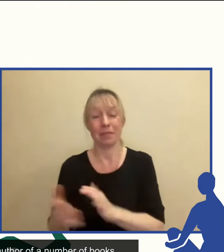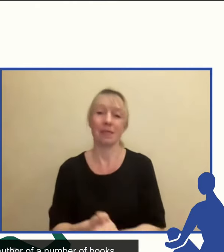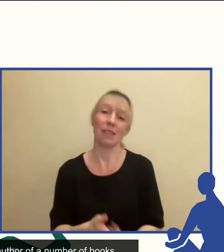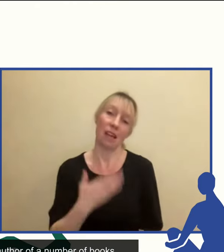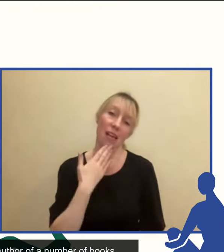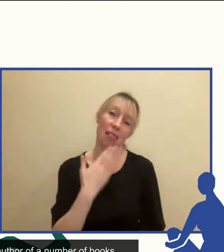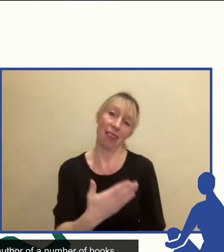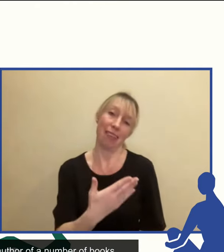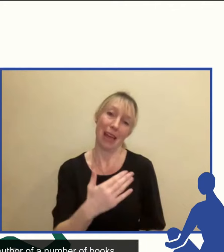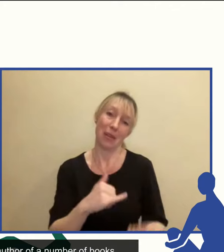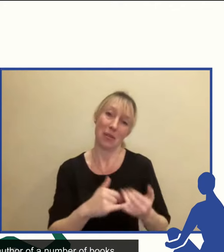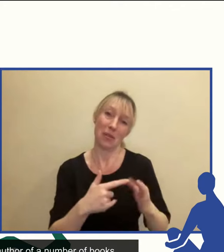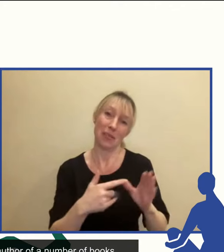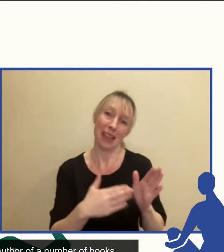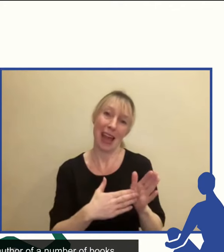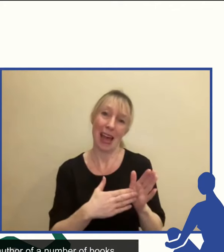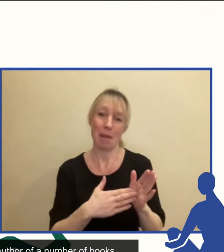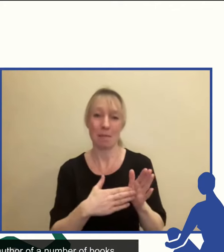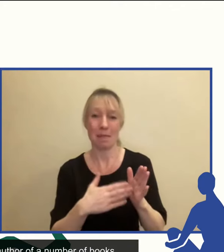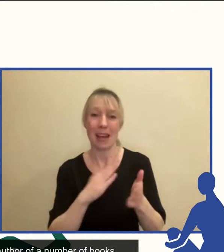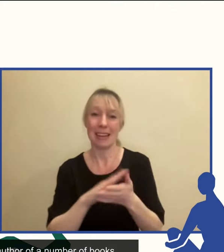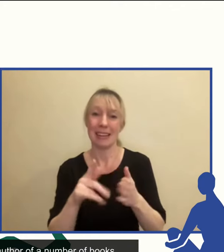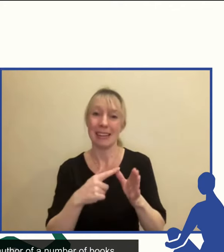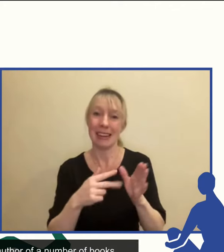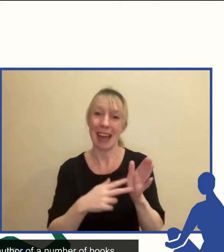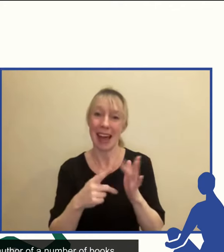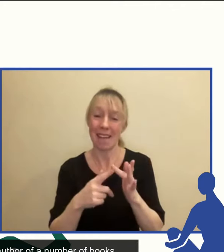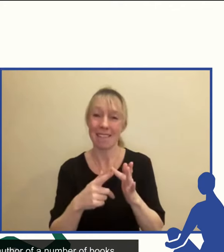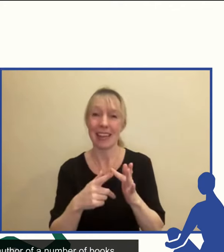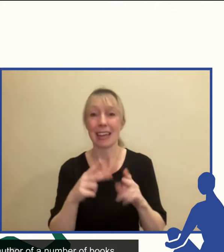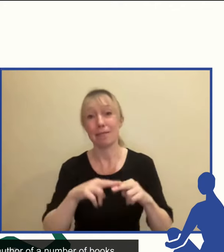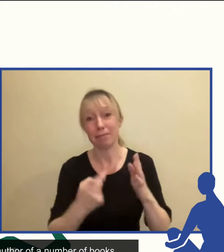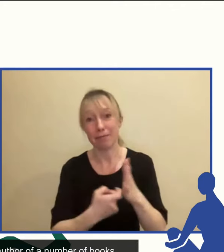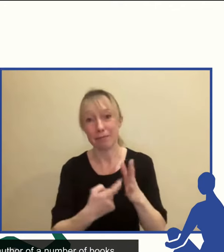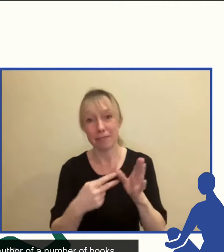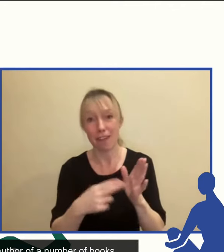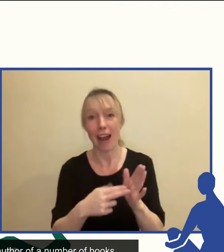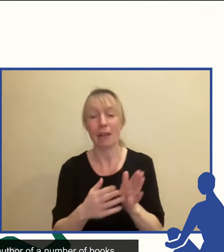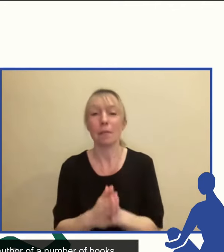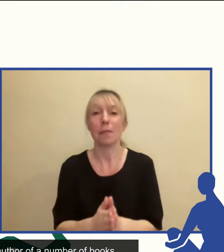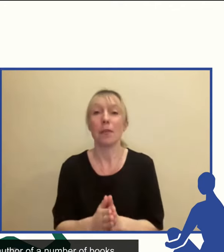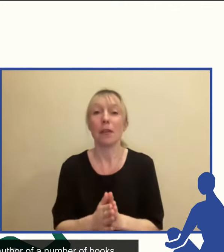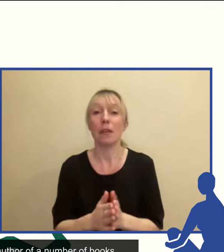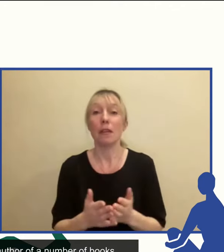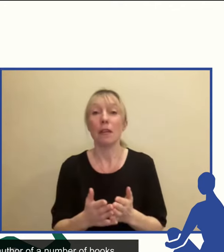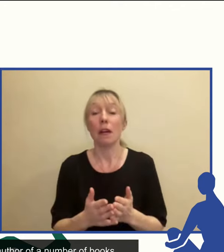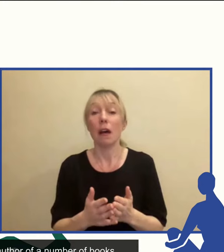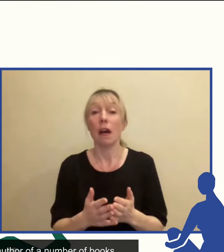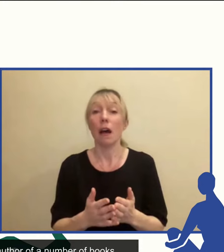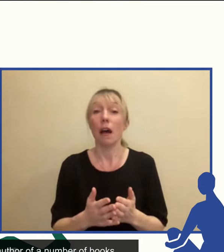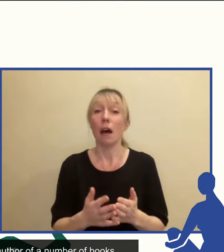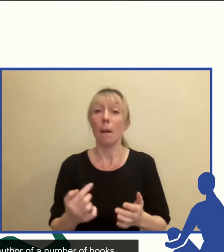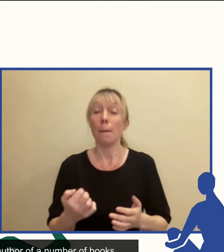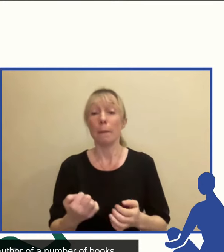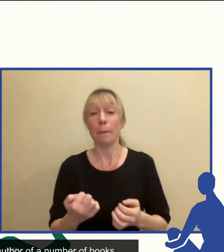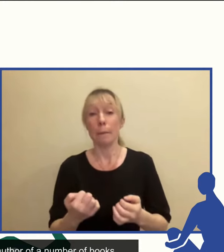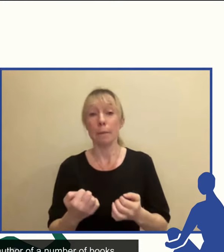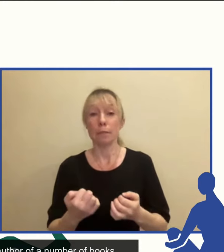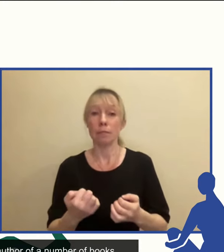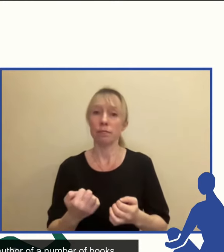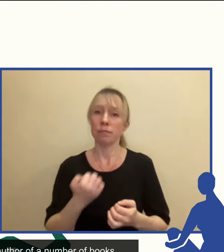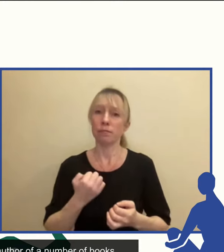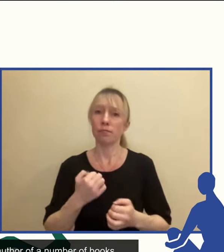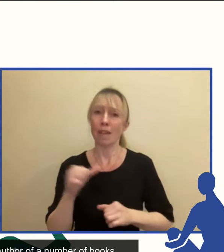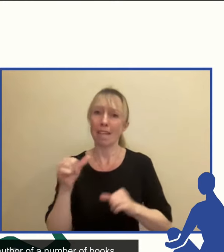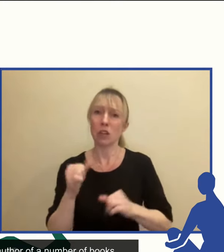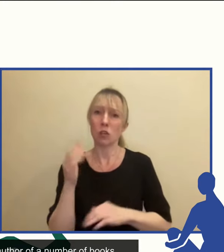Fran, and Harvey for joining us tonight. So beginning my very short presentation in a similar way to